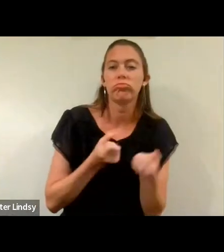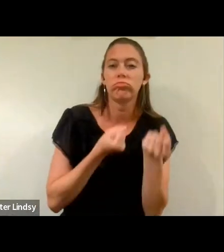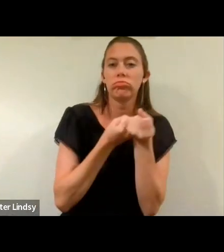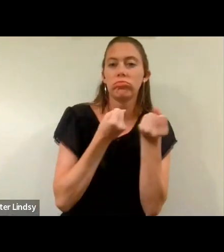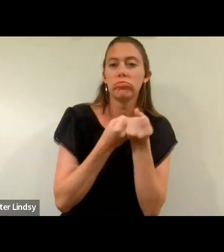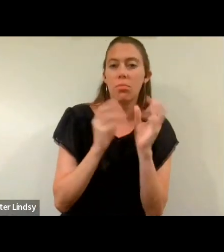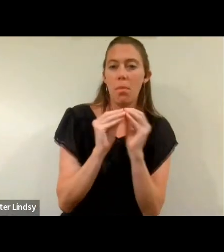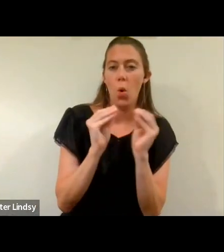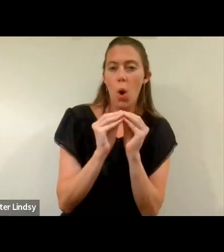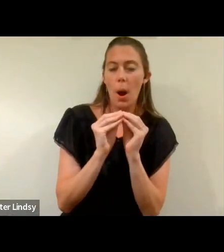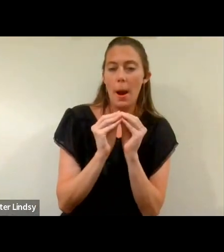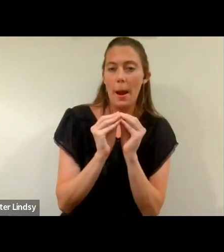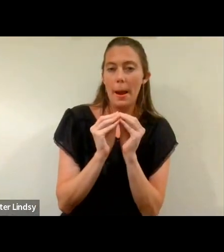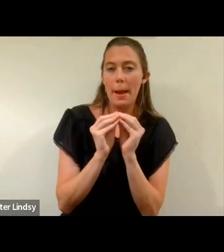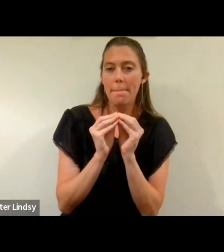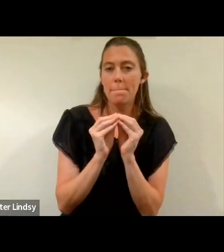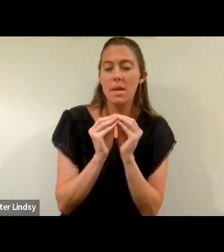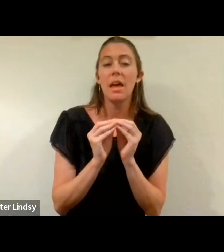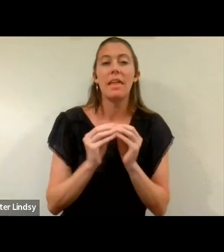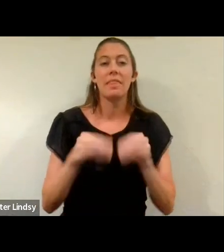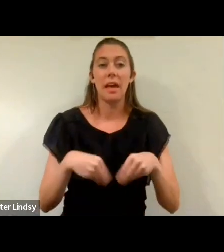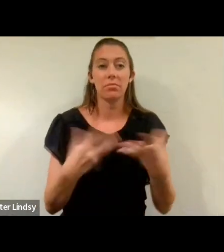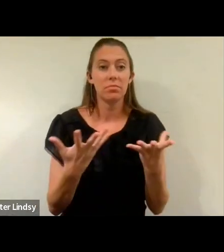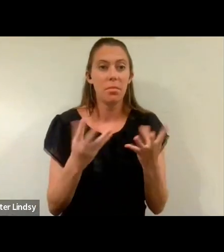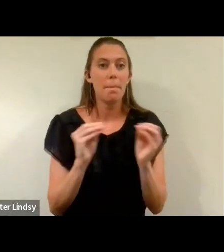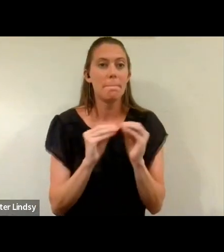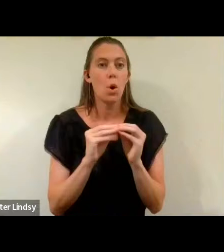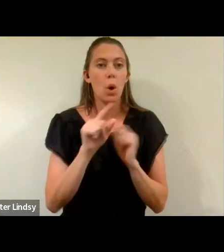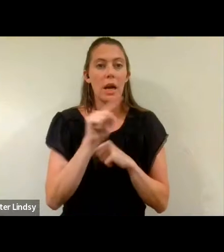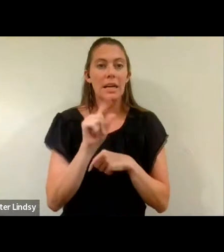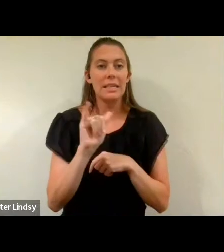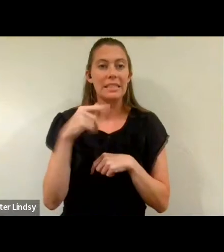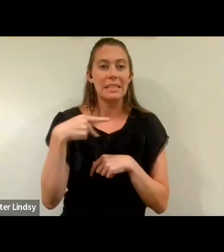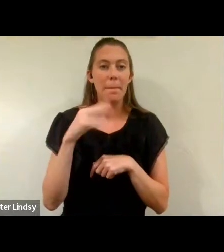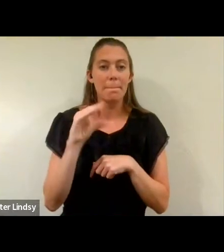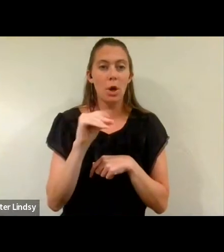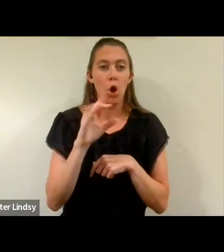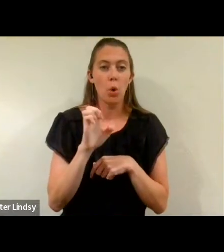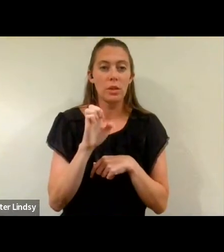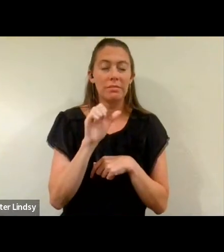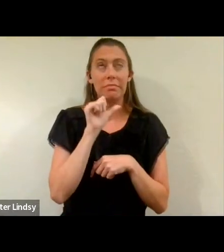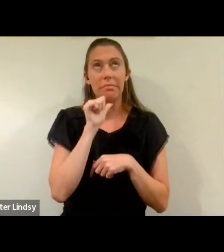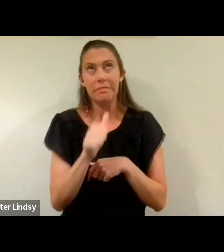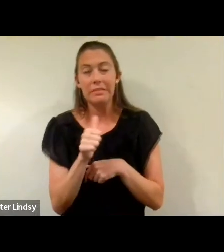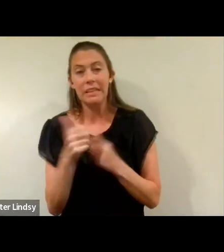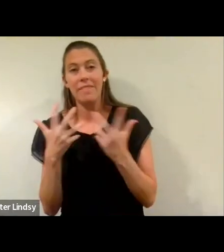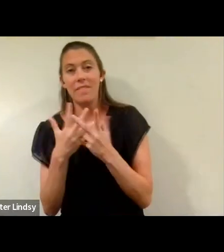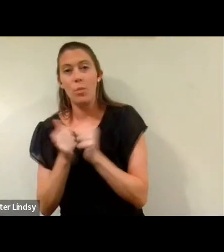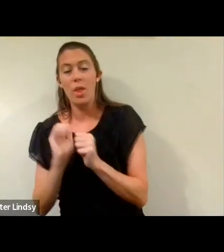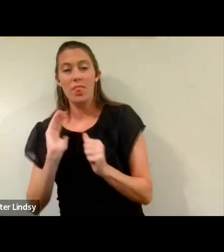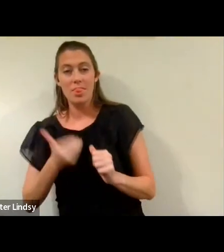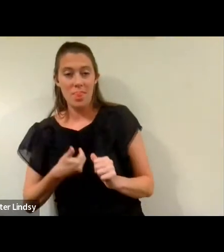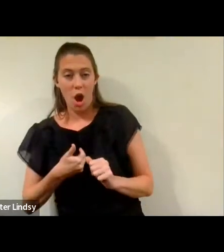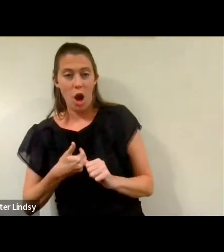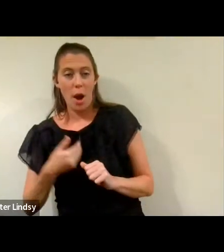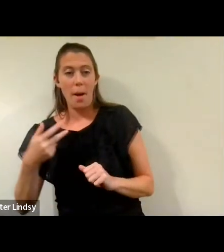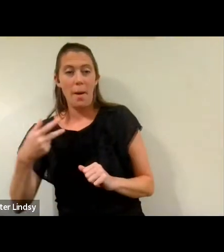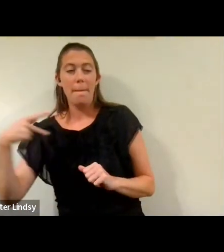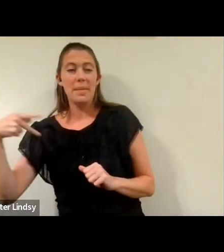Pacific Islanders, but that's okay. We have to help everyone. And we're trying to fit things